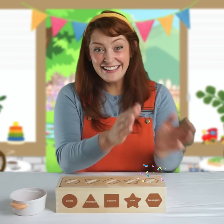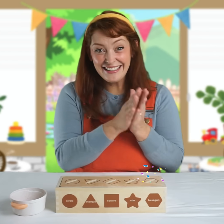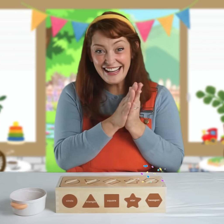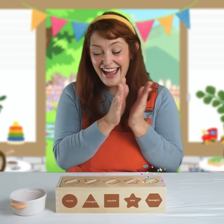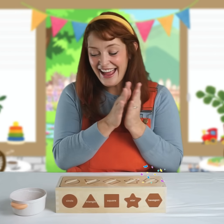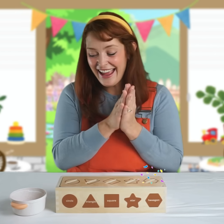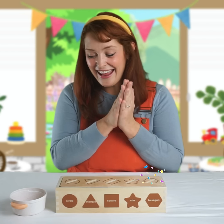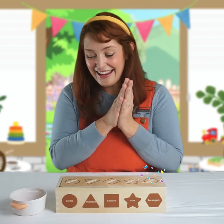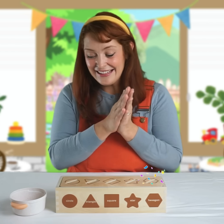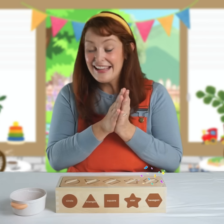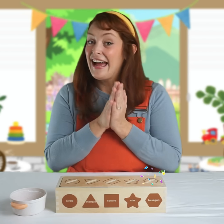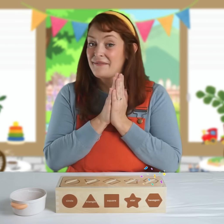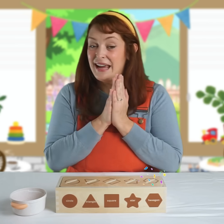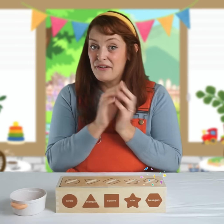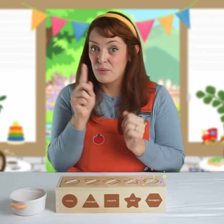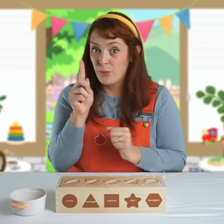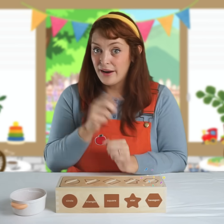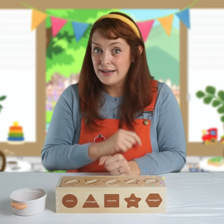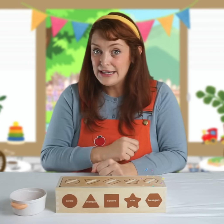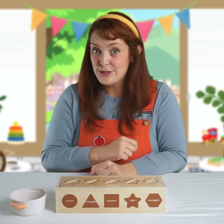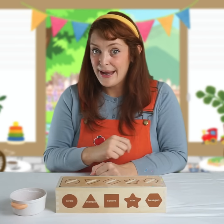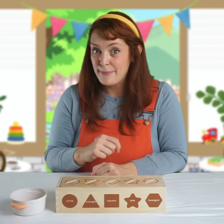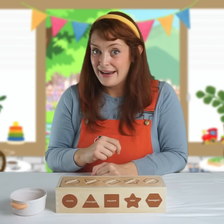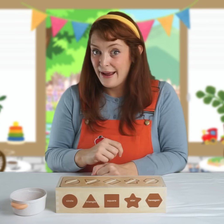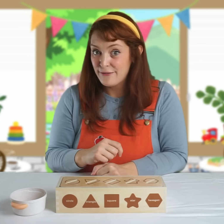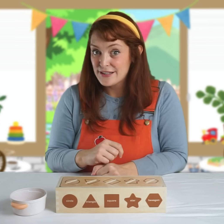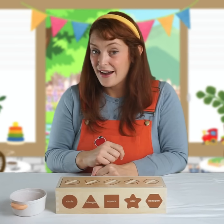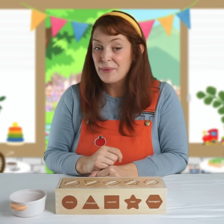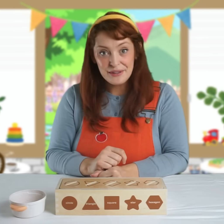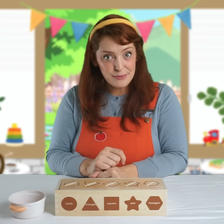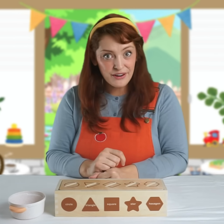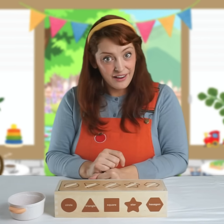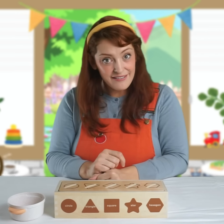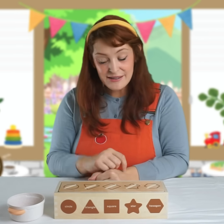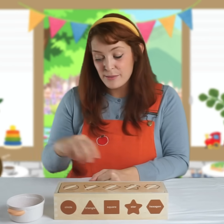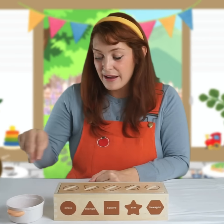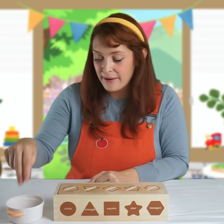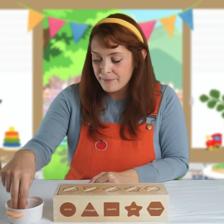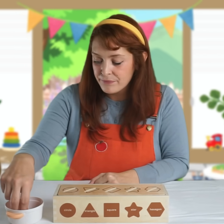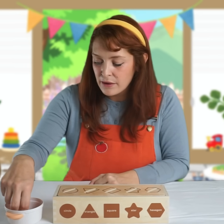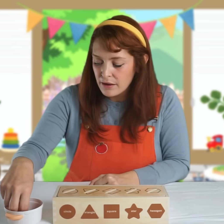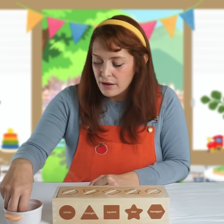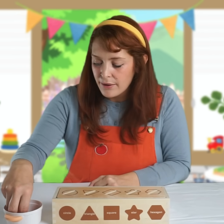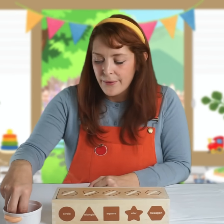in. Yay! And we have one shape left. I wonder what colour it will be.